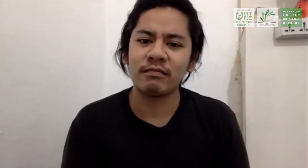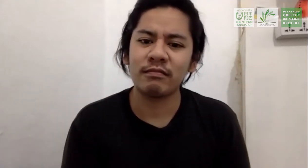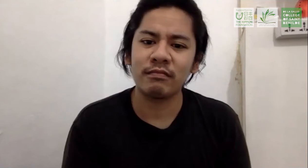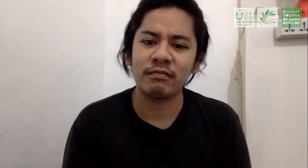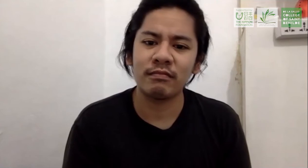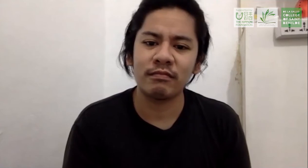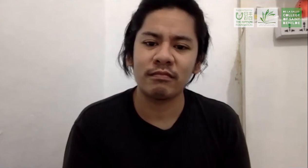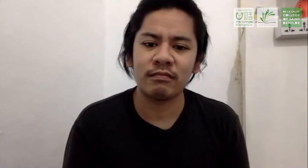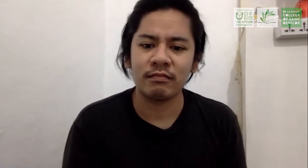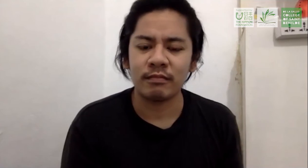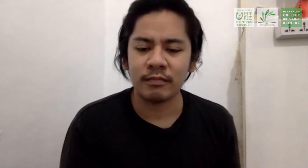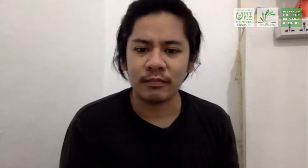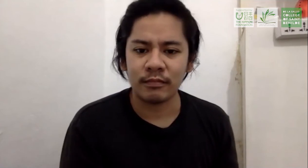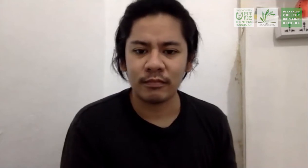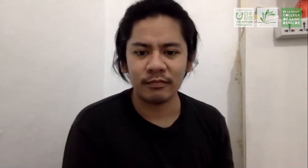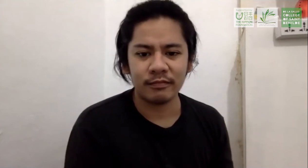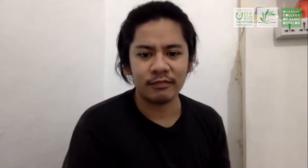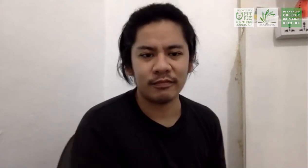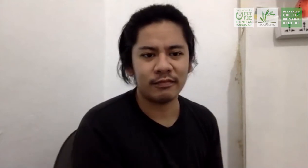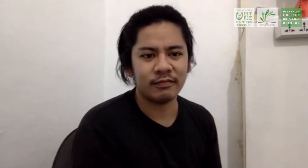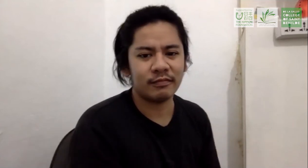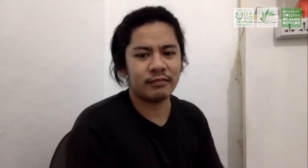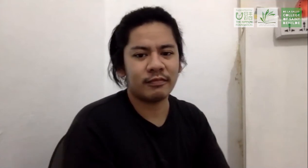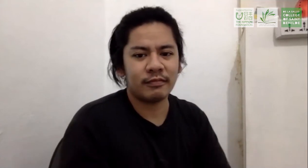and white versus Wednesday, Thursday.